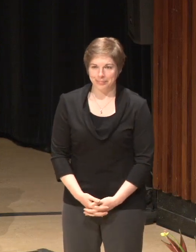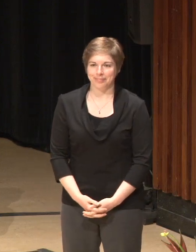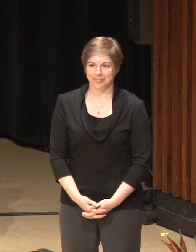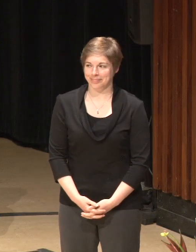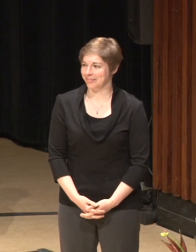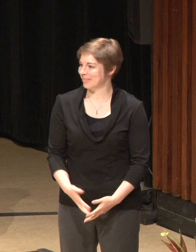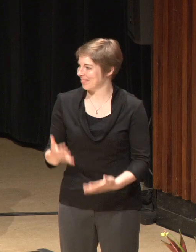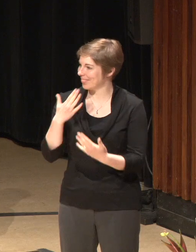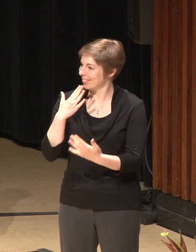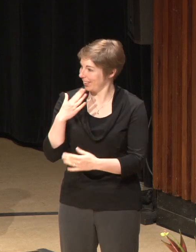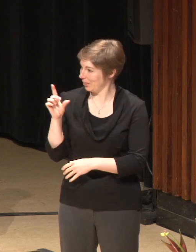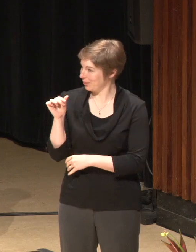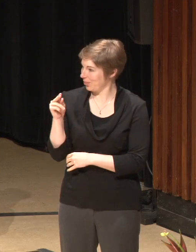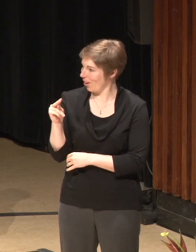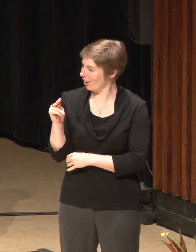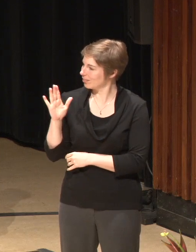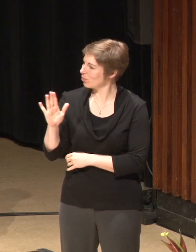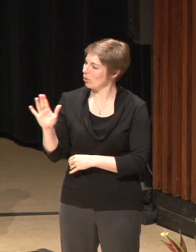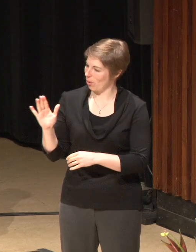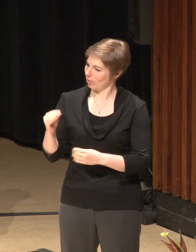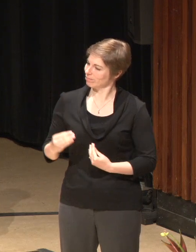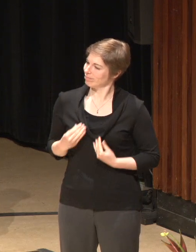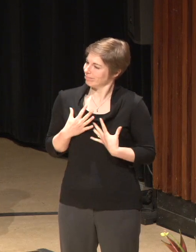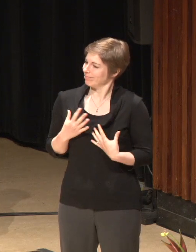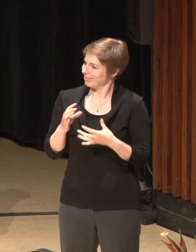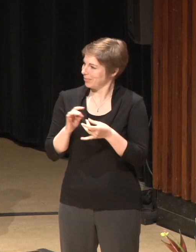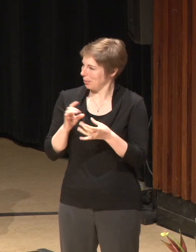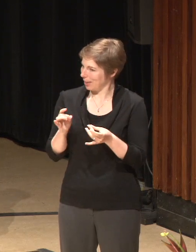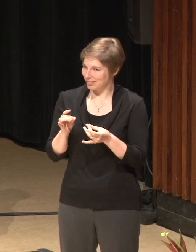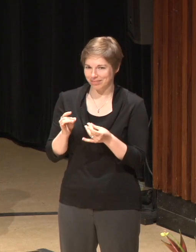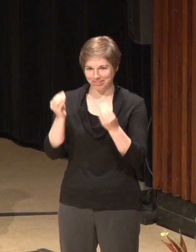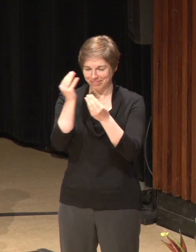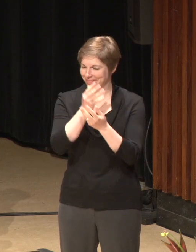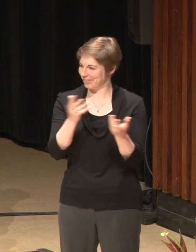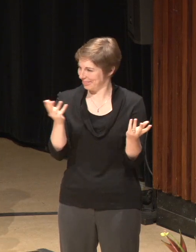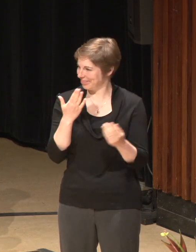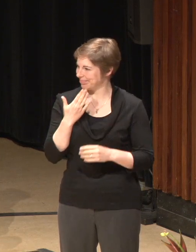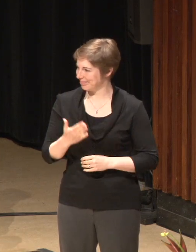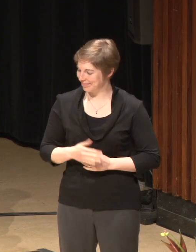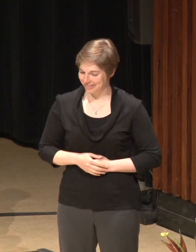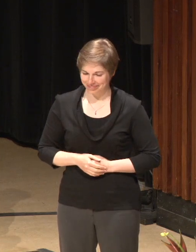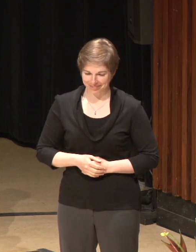Thank you, Don, for sharing your inspiring comments with us today.